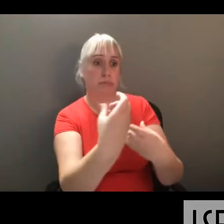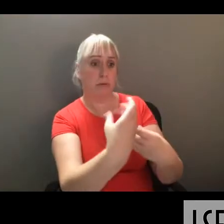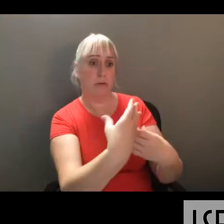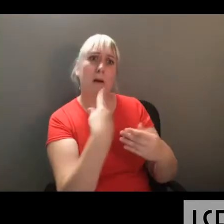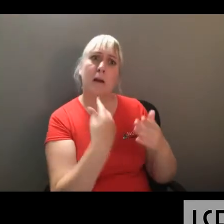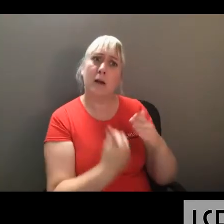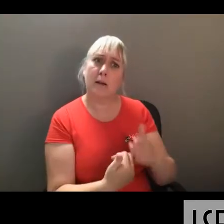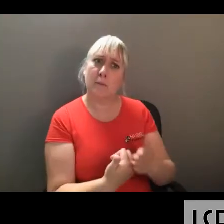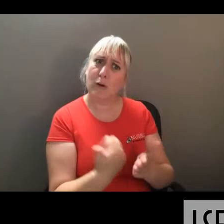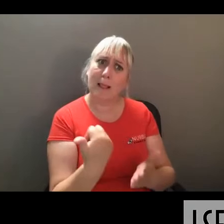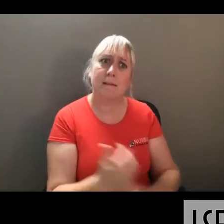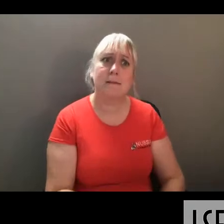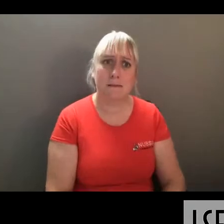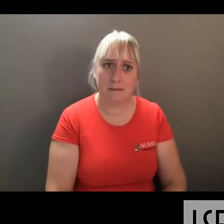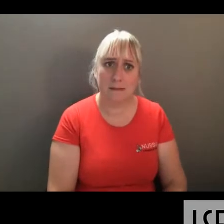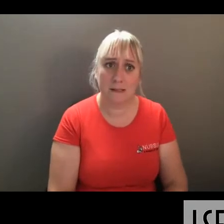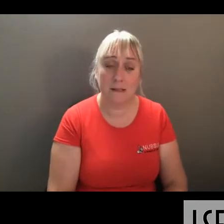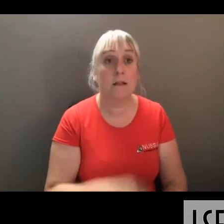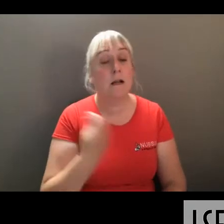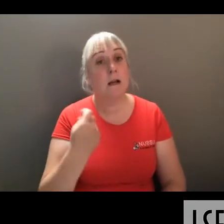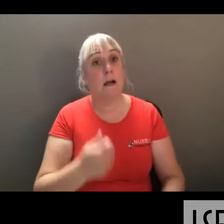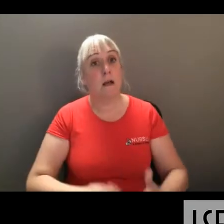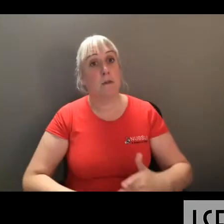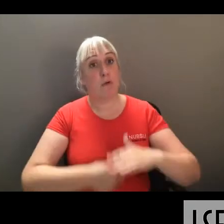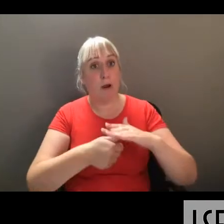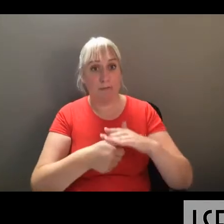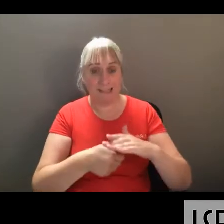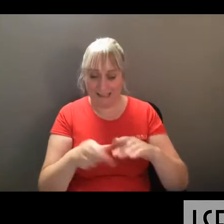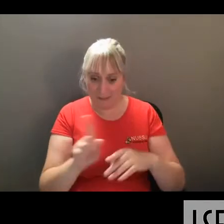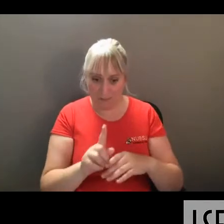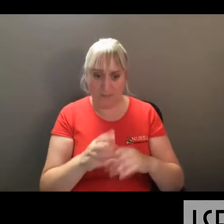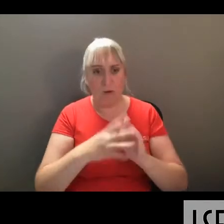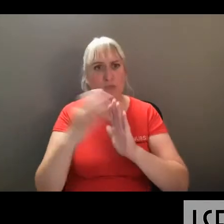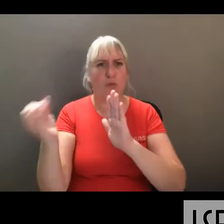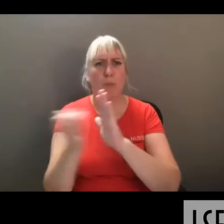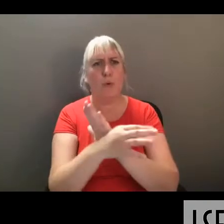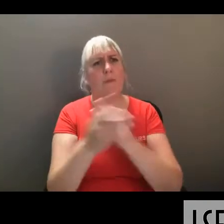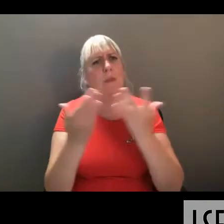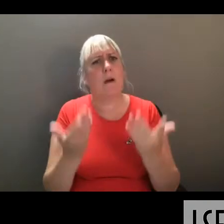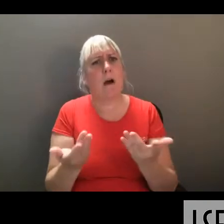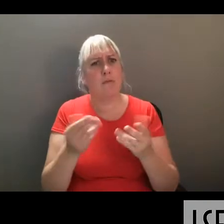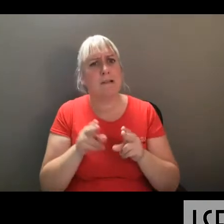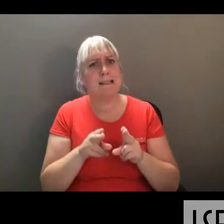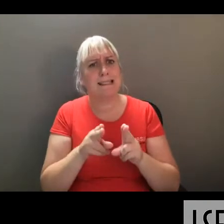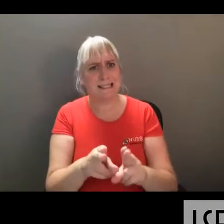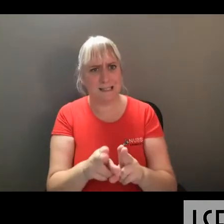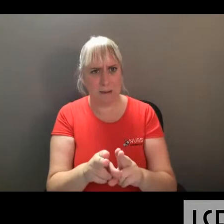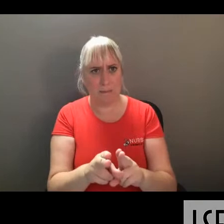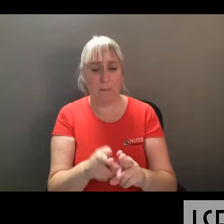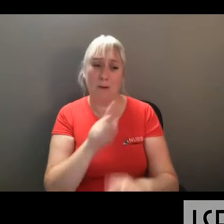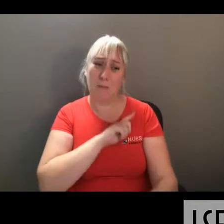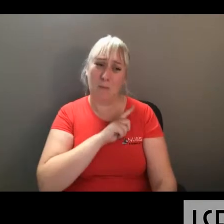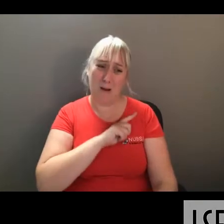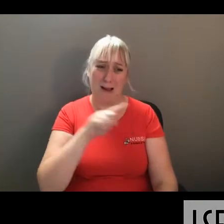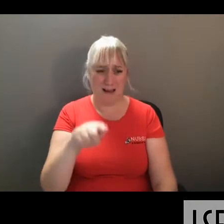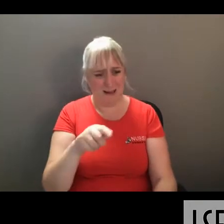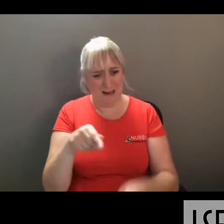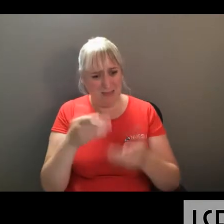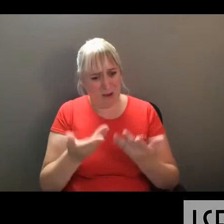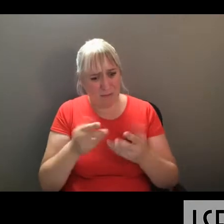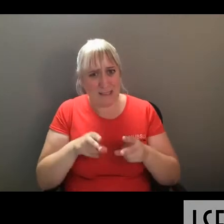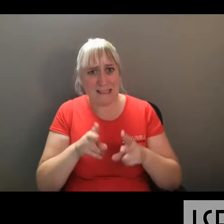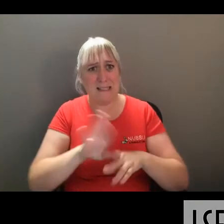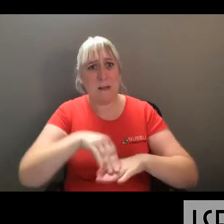were to get rid of the current system that's based and still has its roots in the poor law and the principles